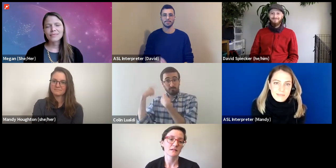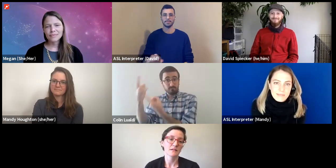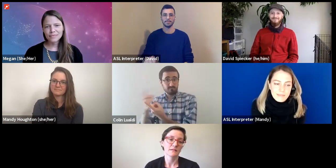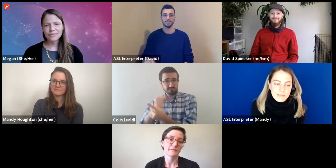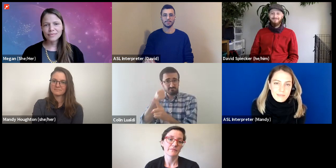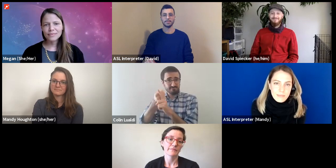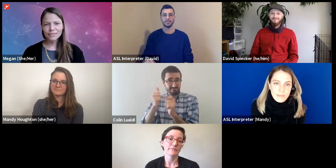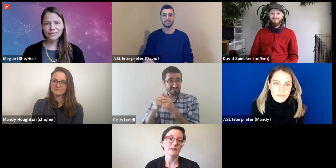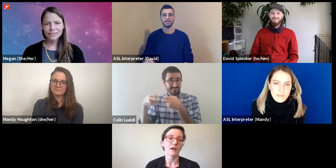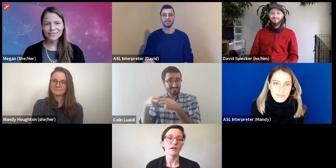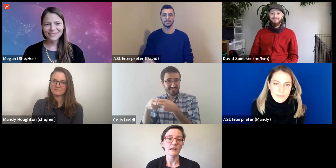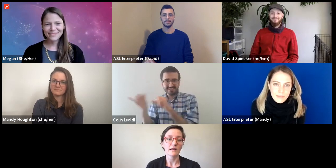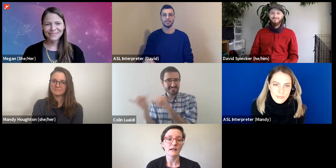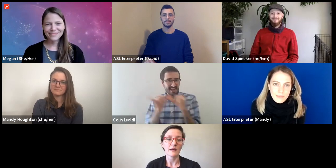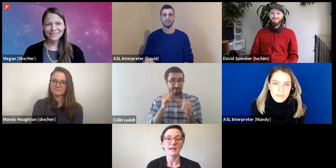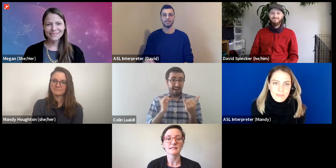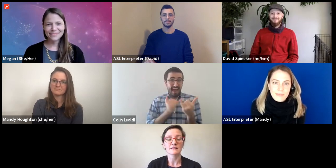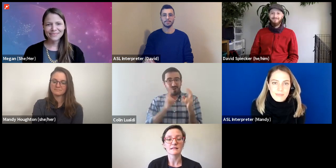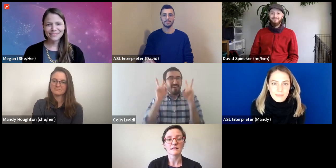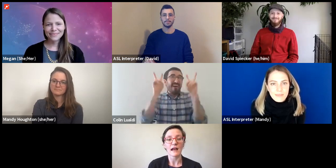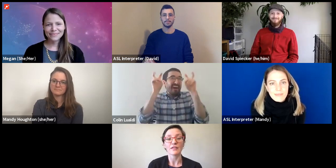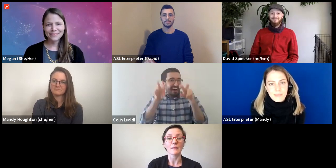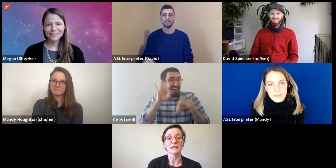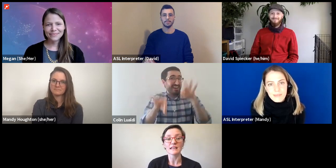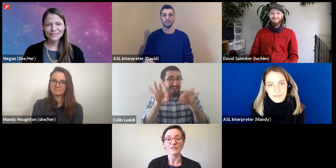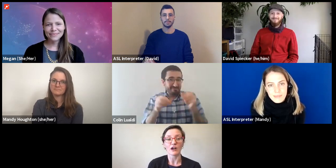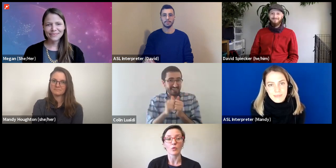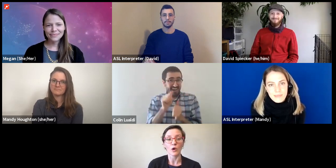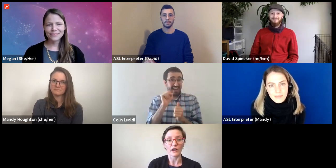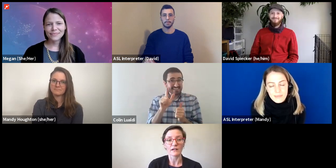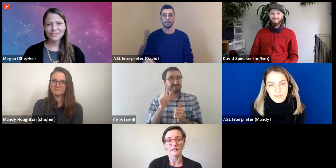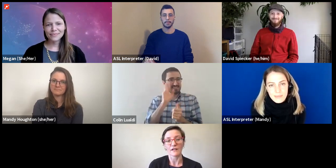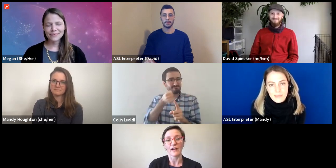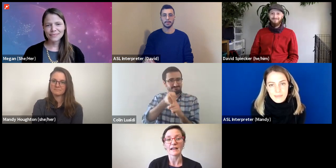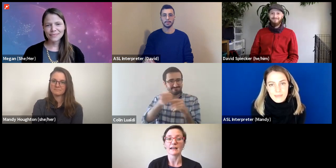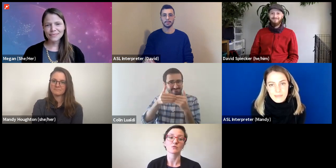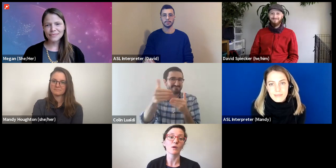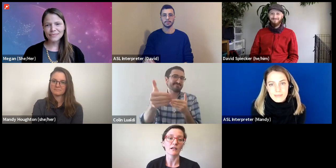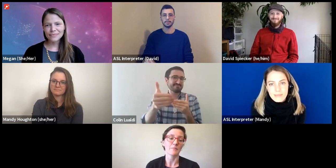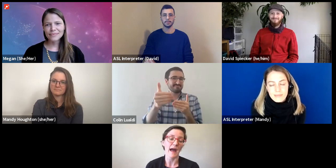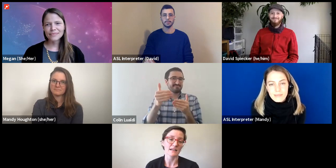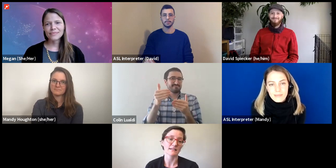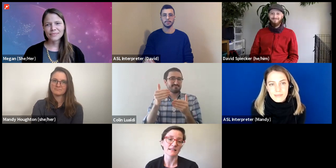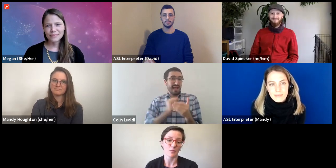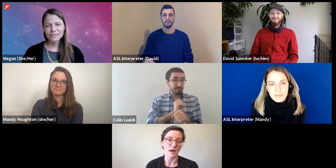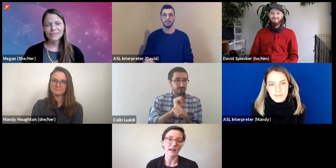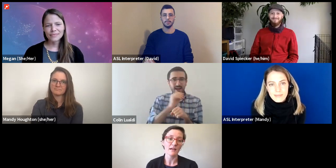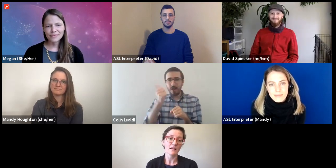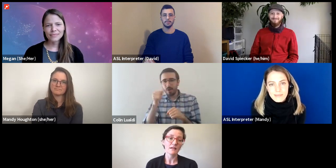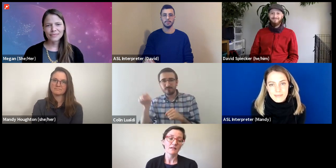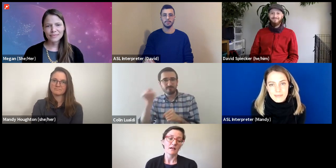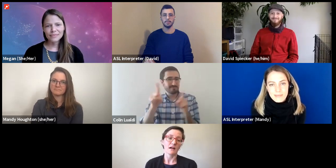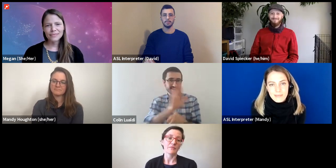concepts. Now, I mean, I believe that our work, our findings will impact the same